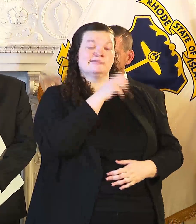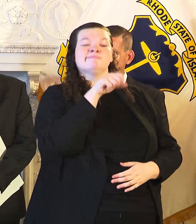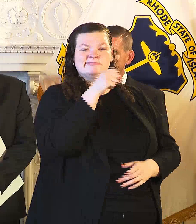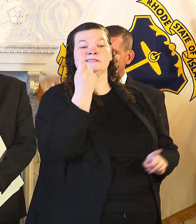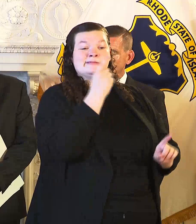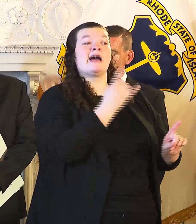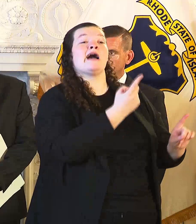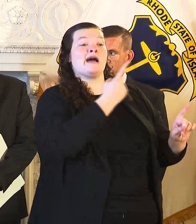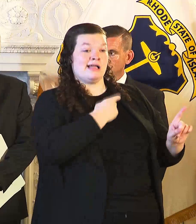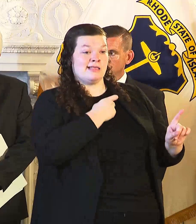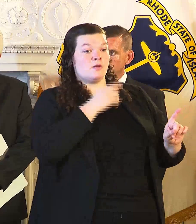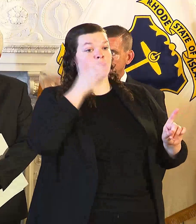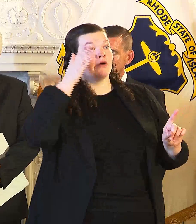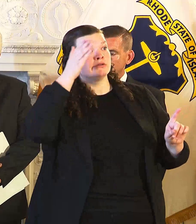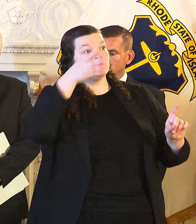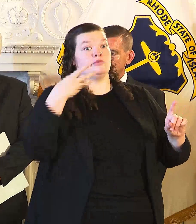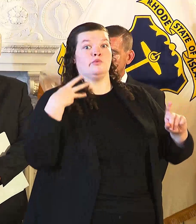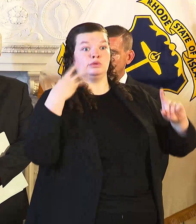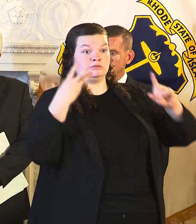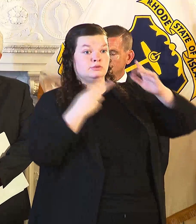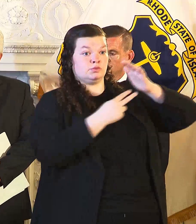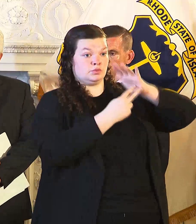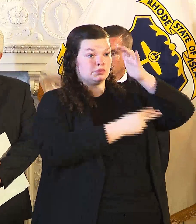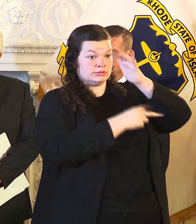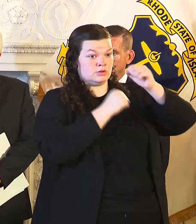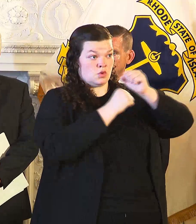Bridge construction impact